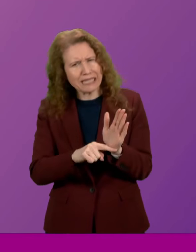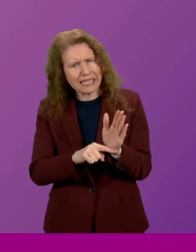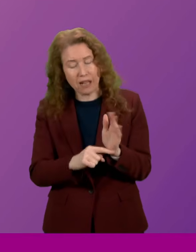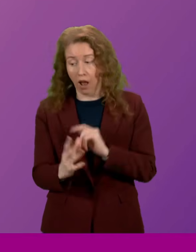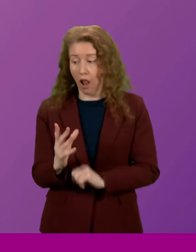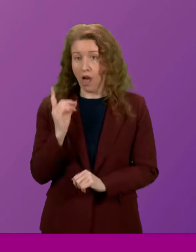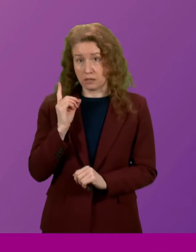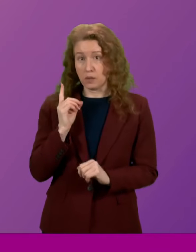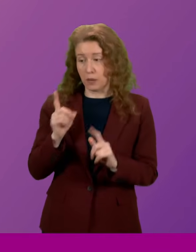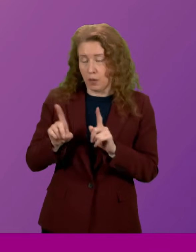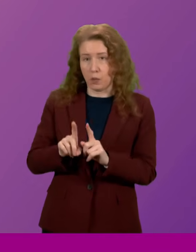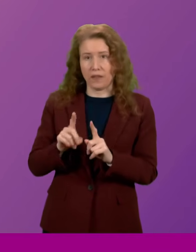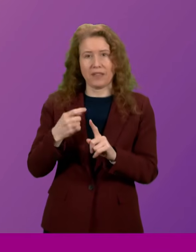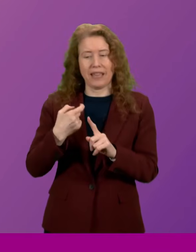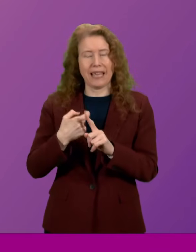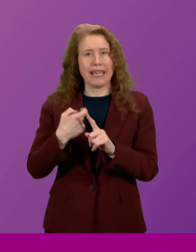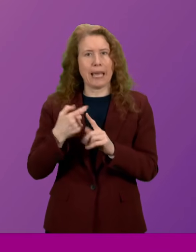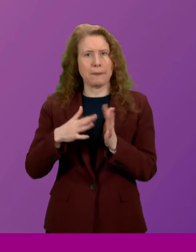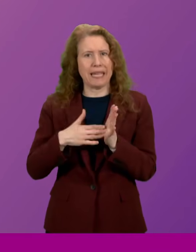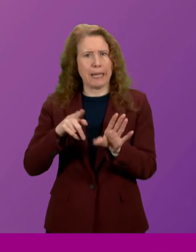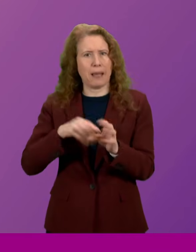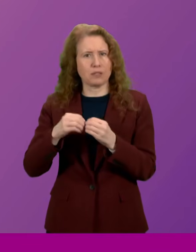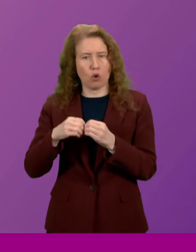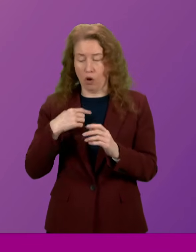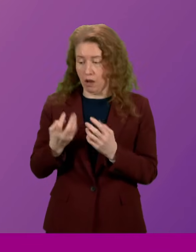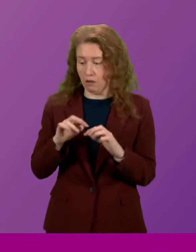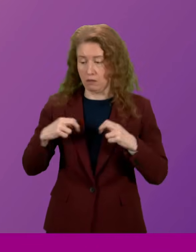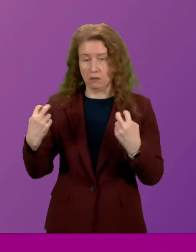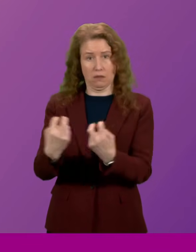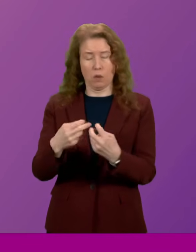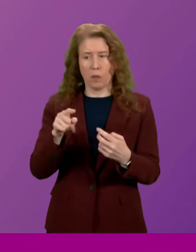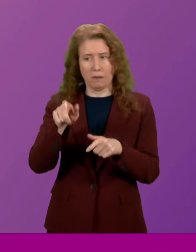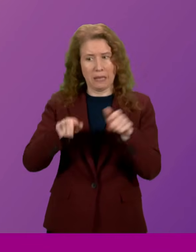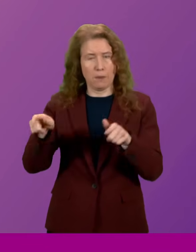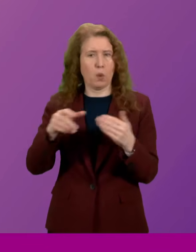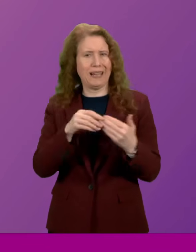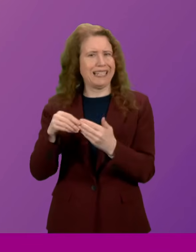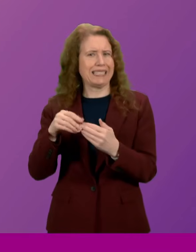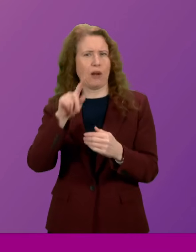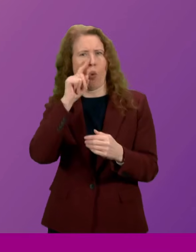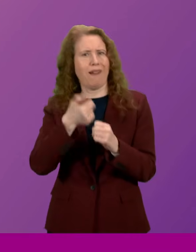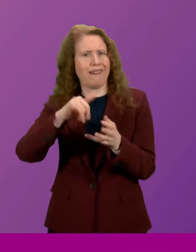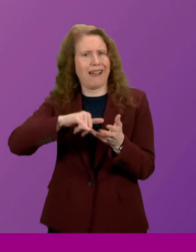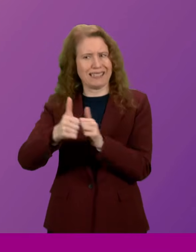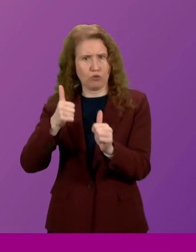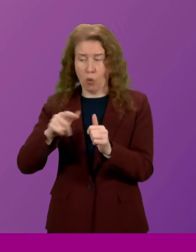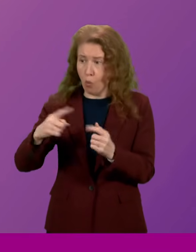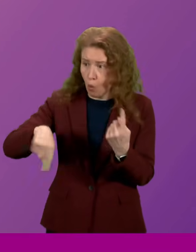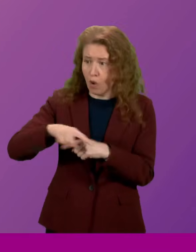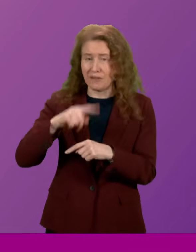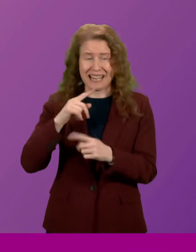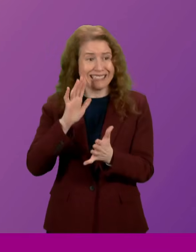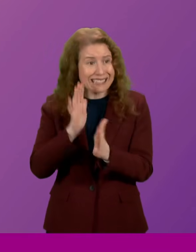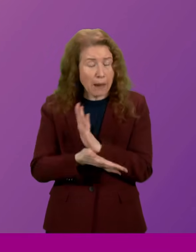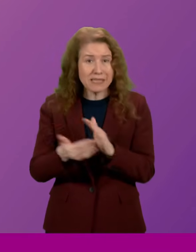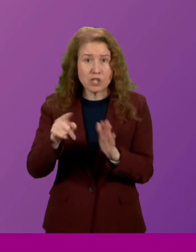last week, alongside Kemi Badenoch, I held a round table with leading oil and gas industry figures. They all say the most damaging policy